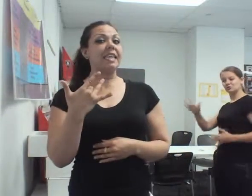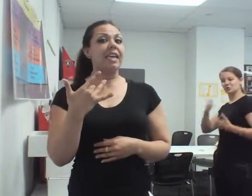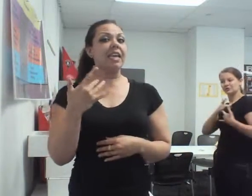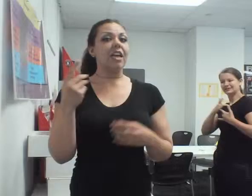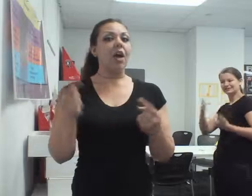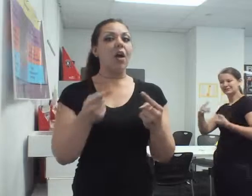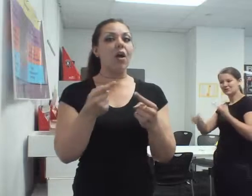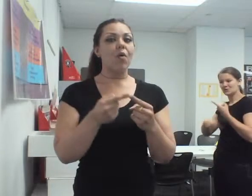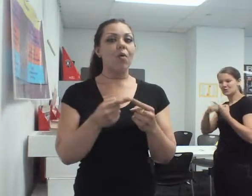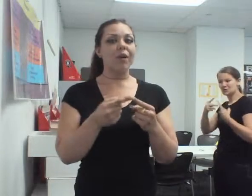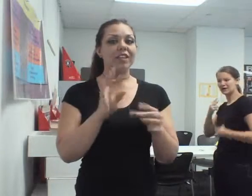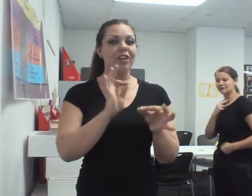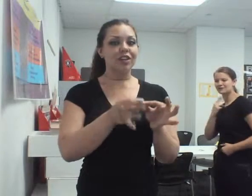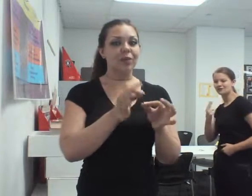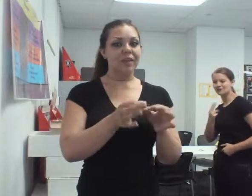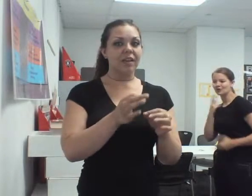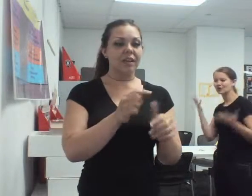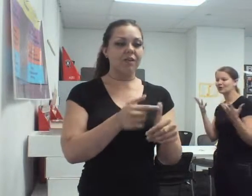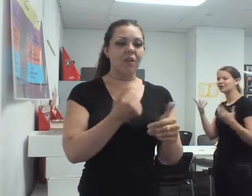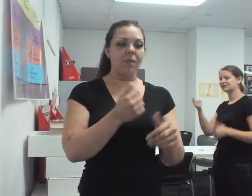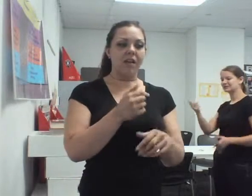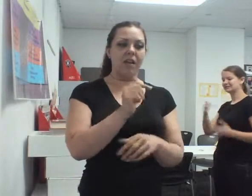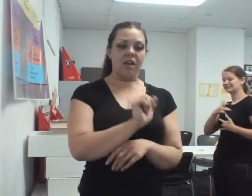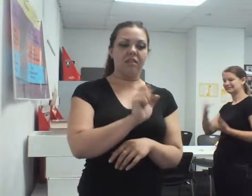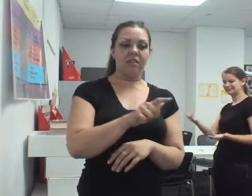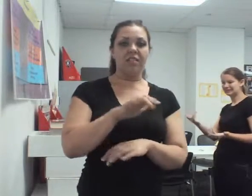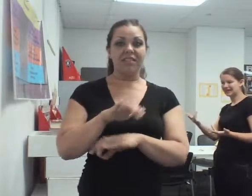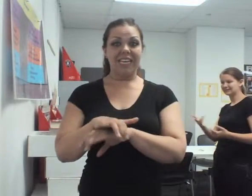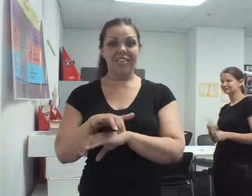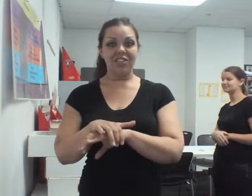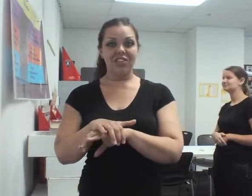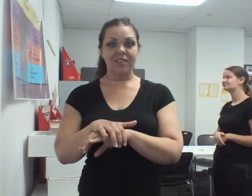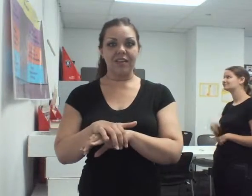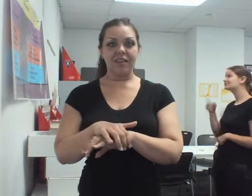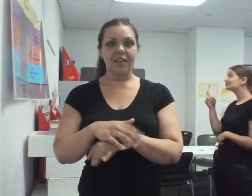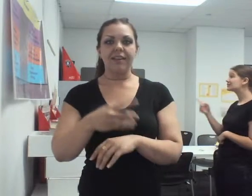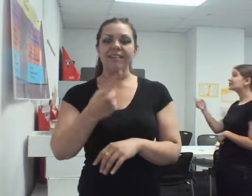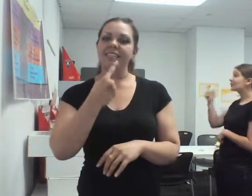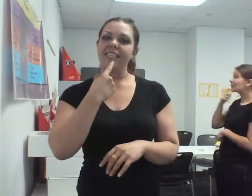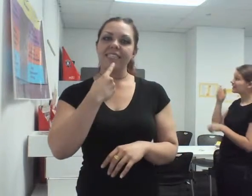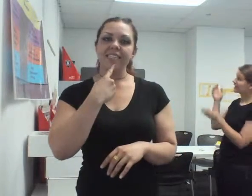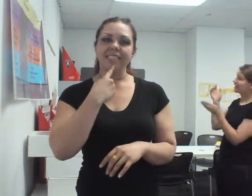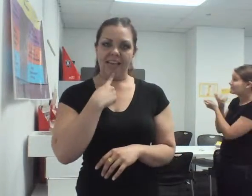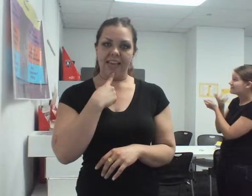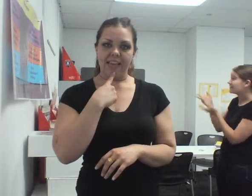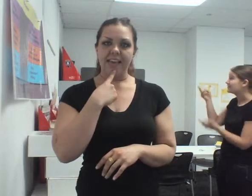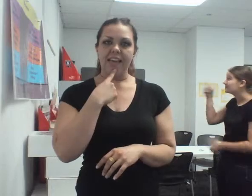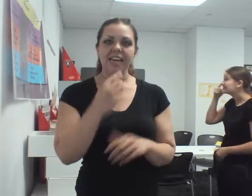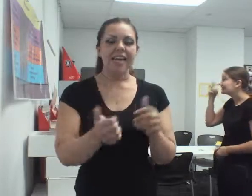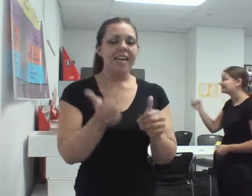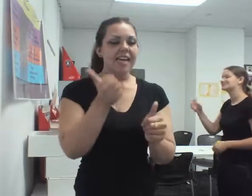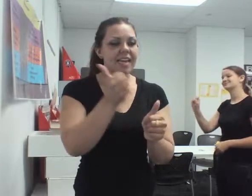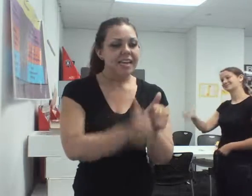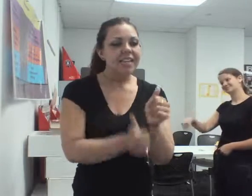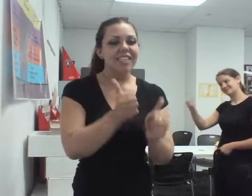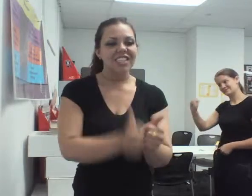silent, what's your tendency going to be? To say every single thing that you see. Because if you see a sign, you're going to want to say